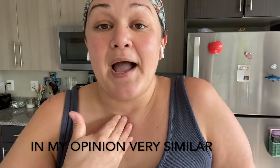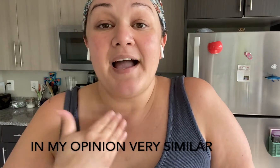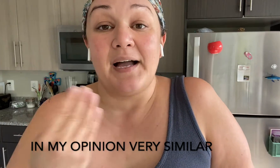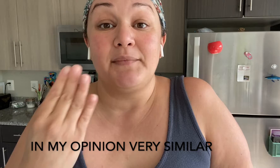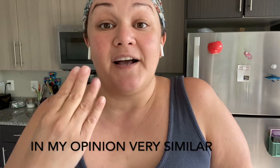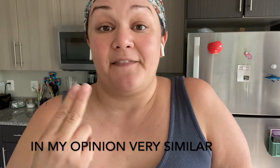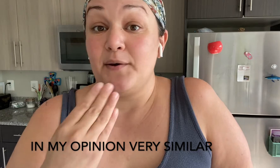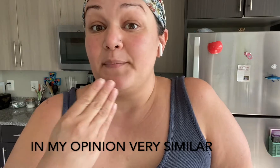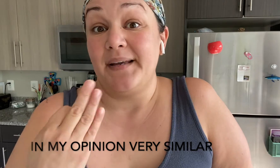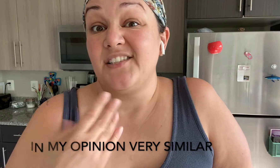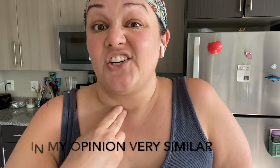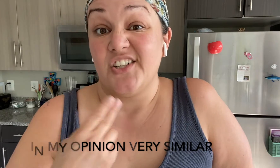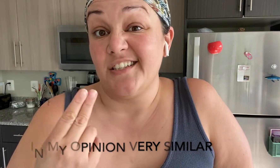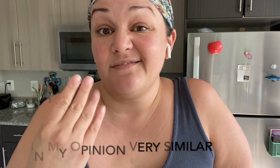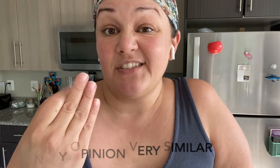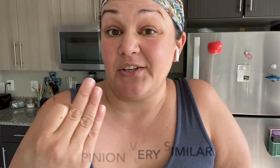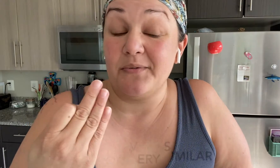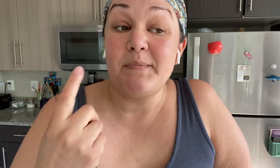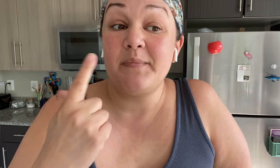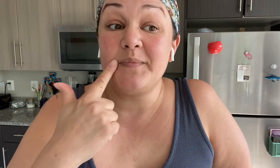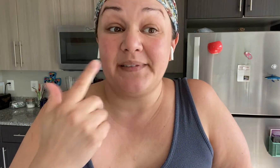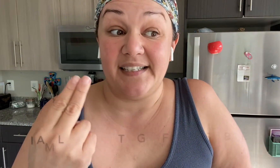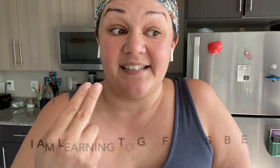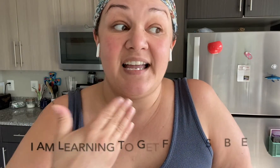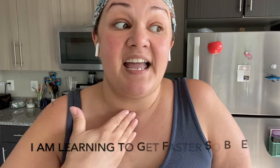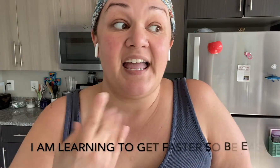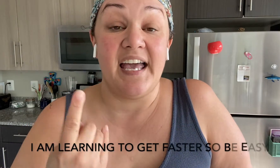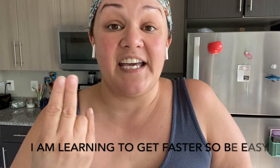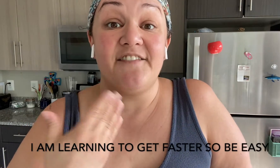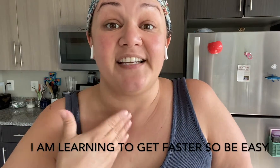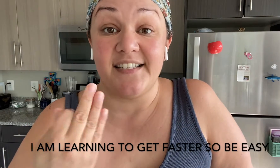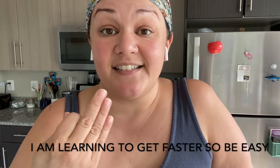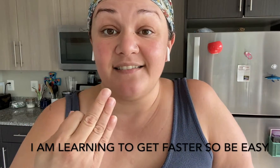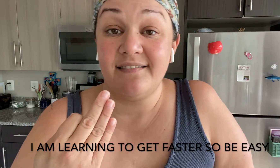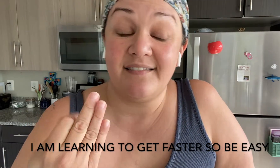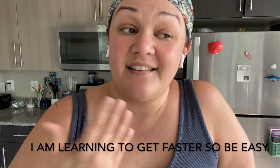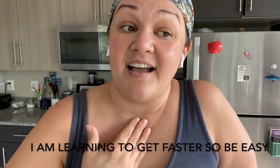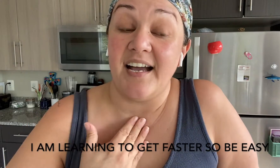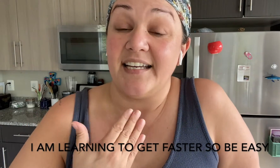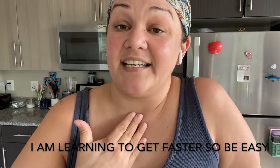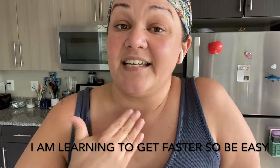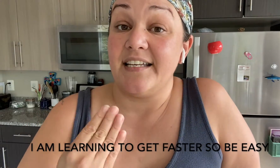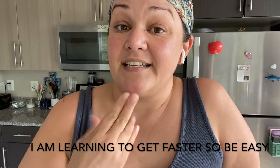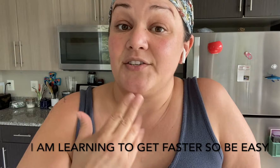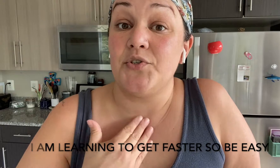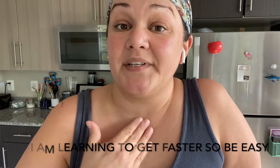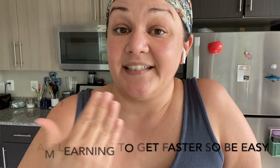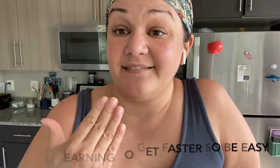I'm not the best cook. So please, advice. I enjoy it.